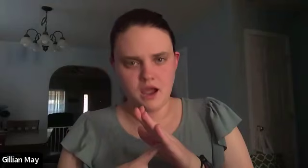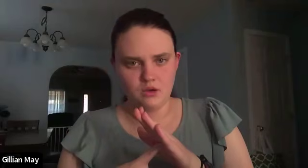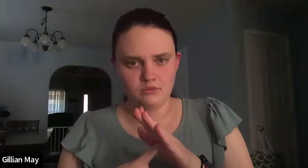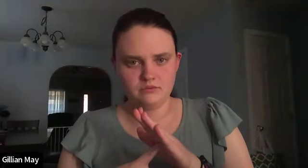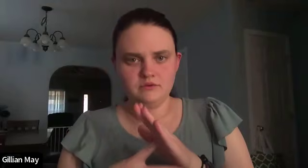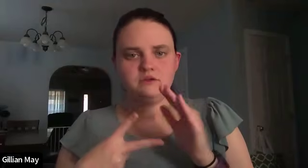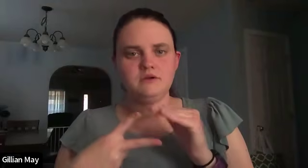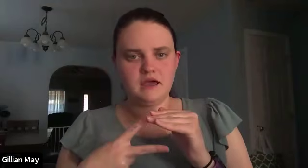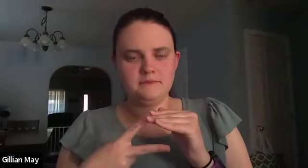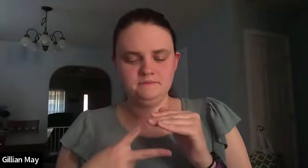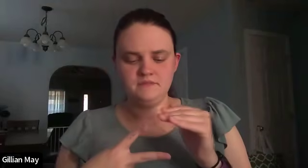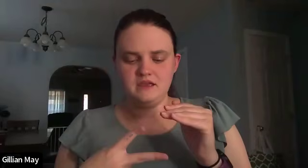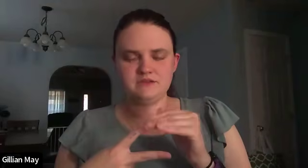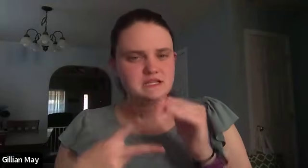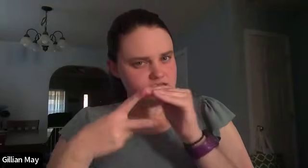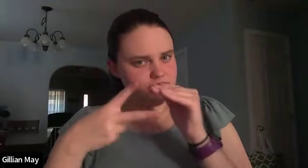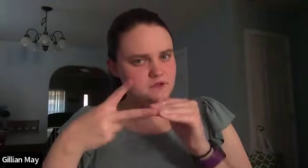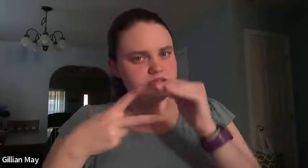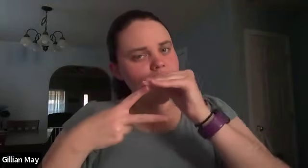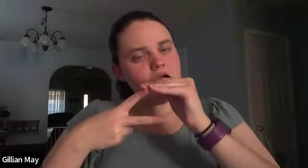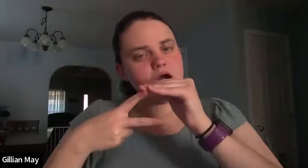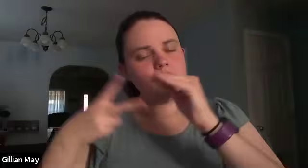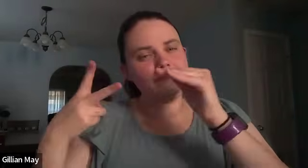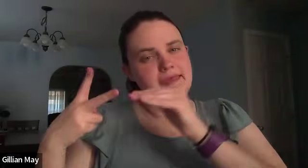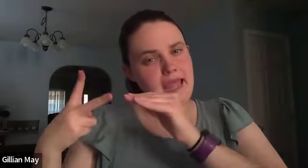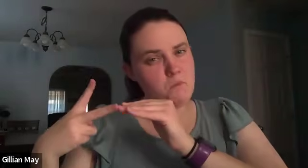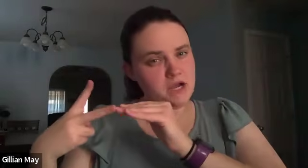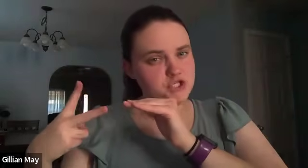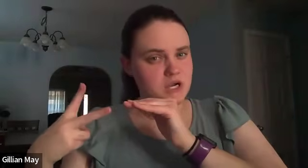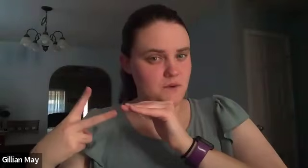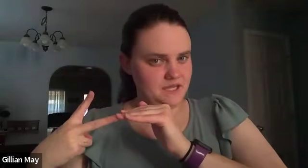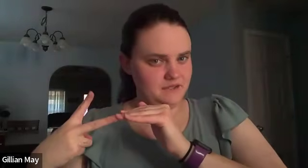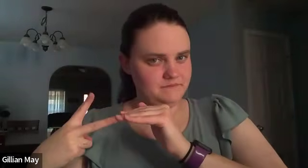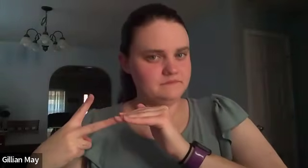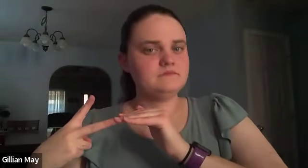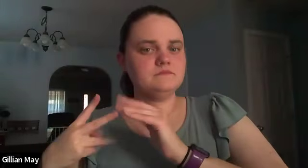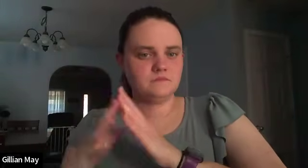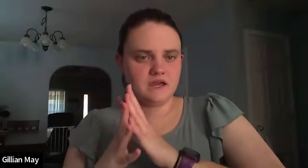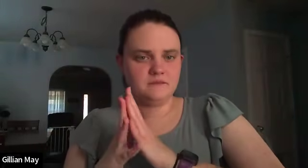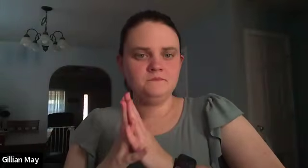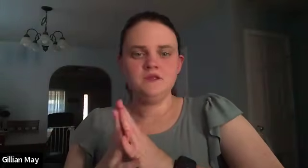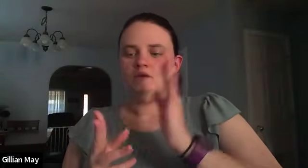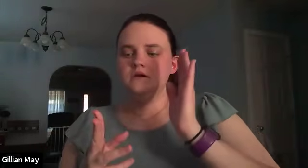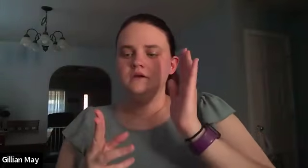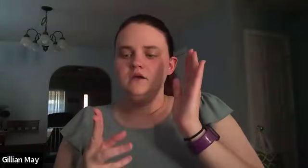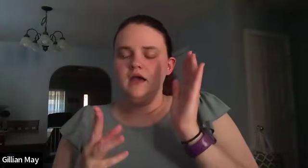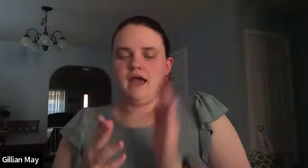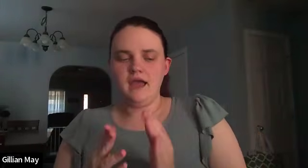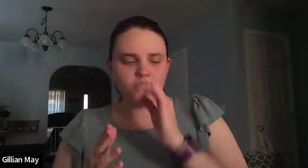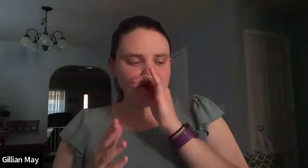how. Okay. And the reason I say few is how and then like how much or how many. Okay. How